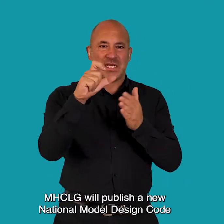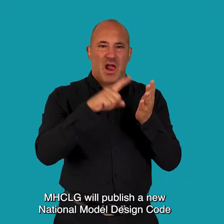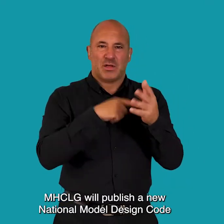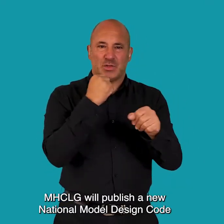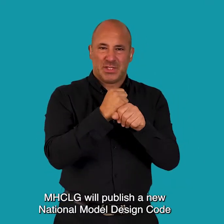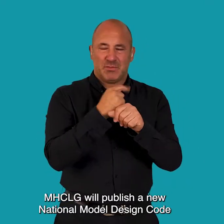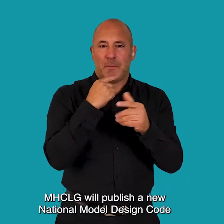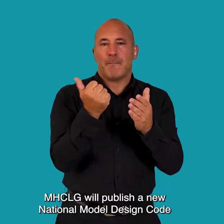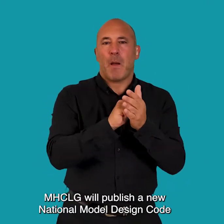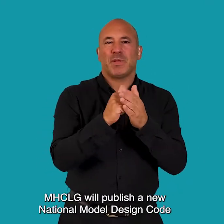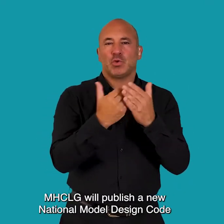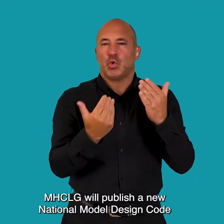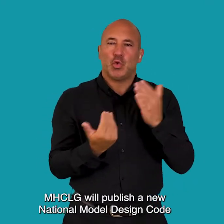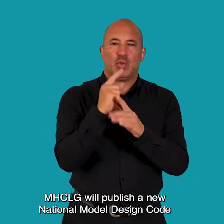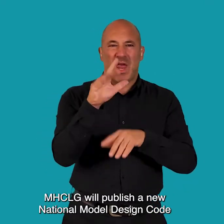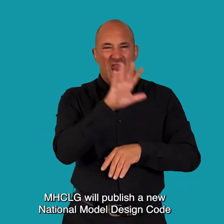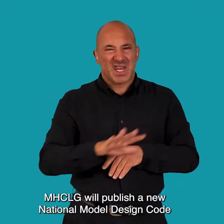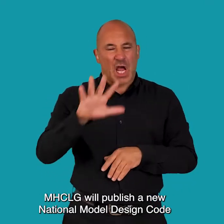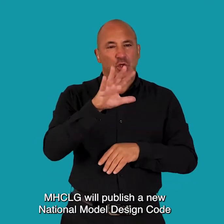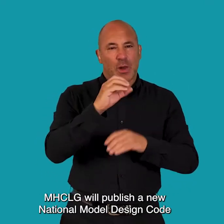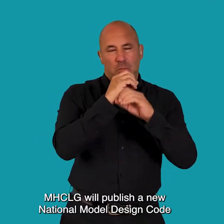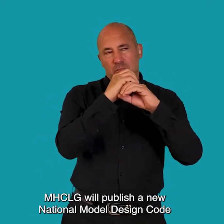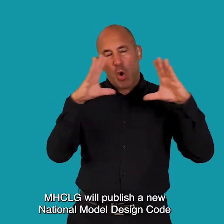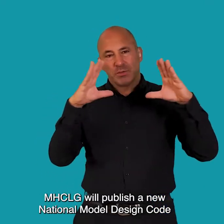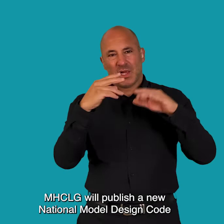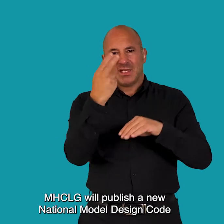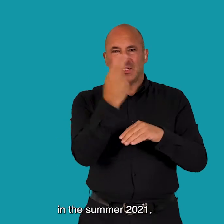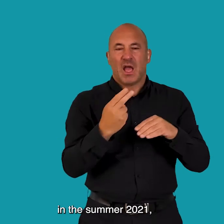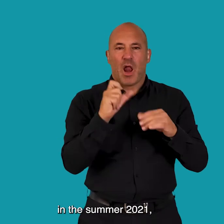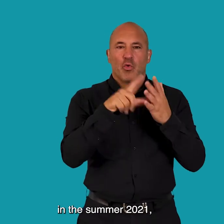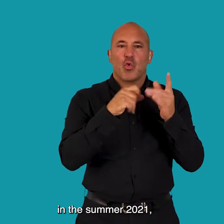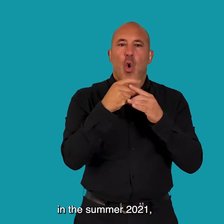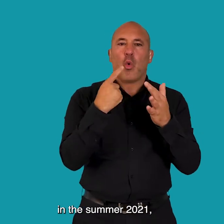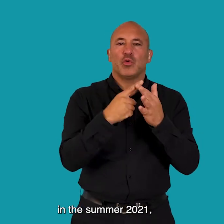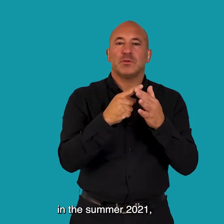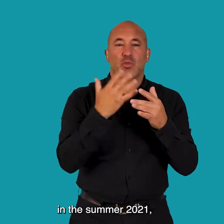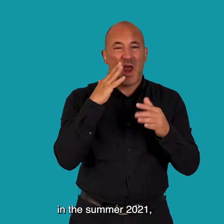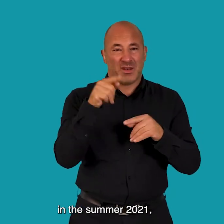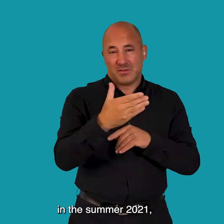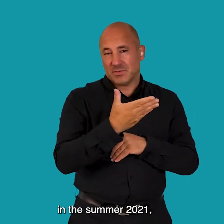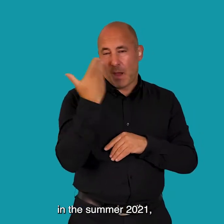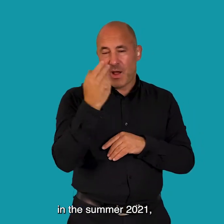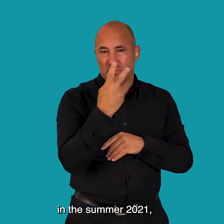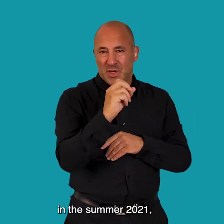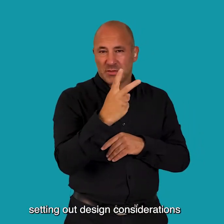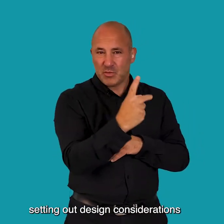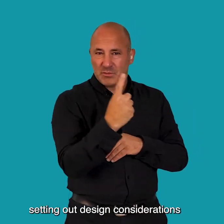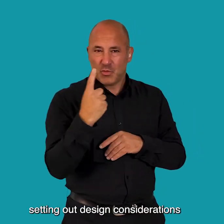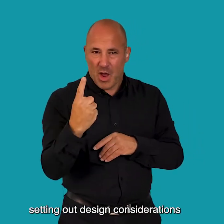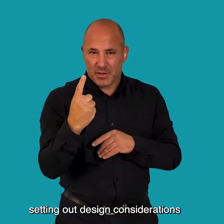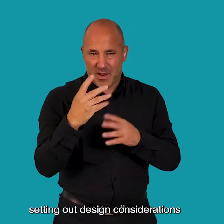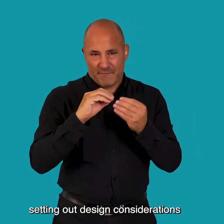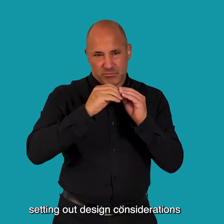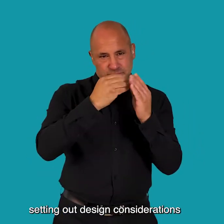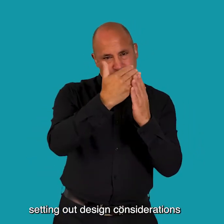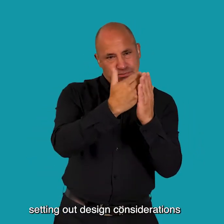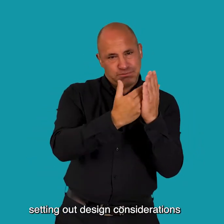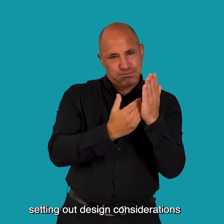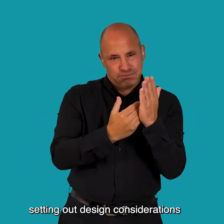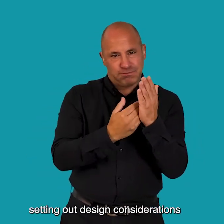MHCLG will publish a new National Model Design Code in the summer 2021, setting out design considerations